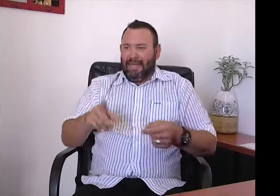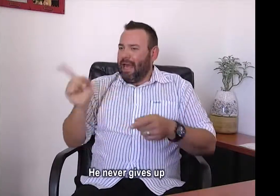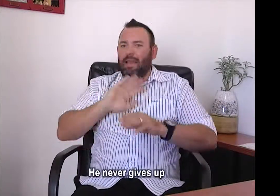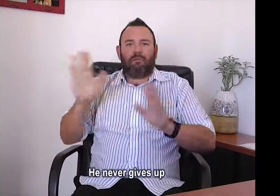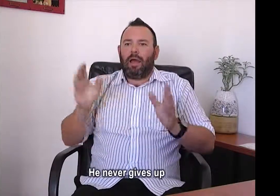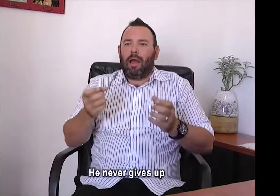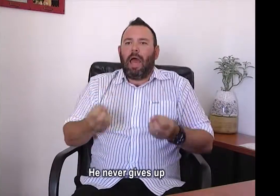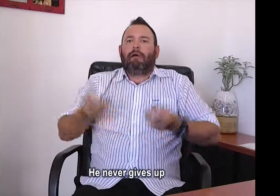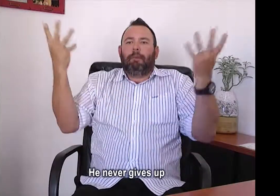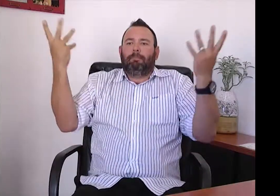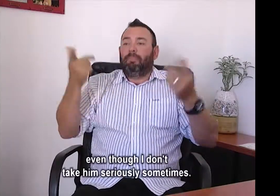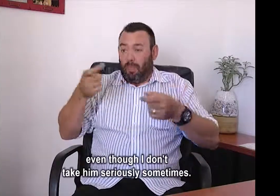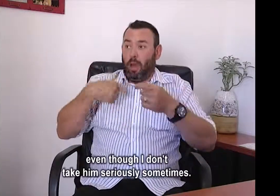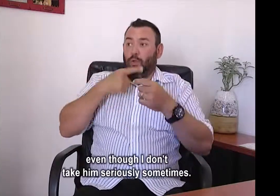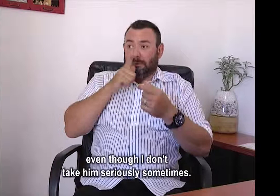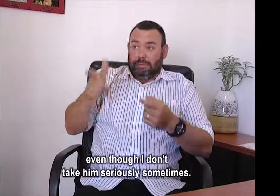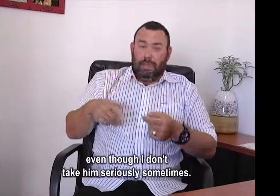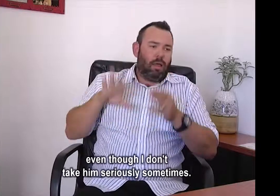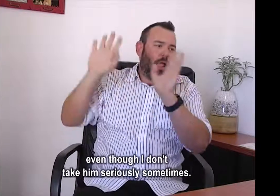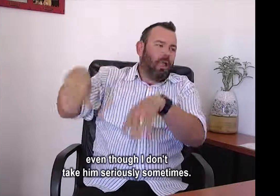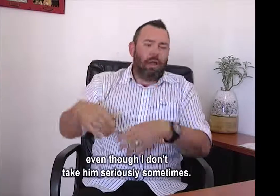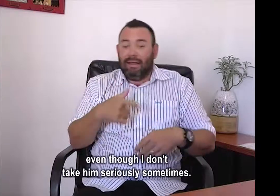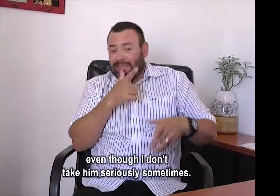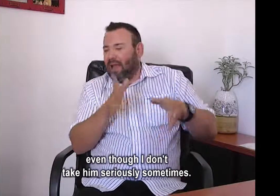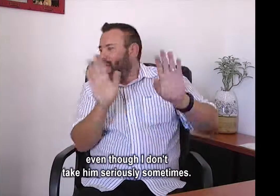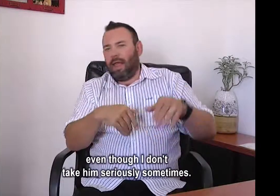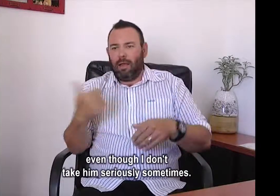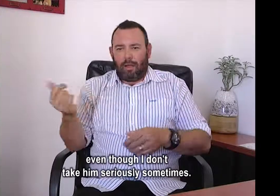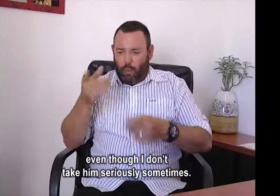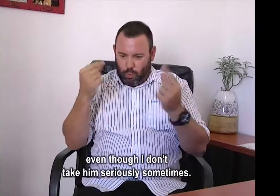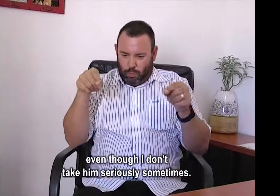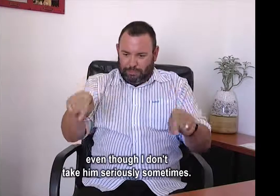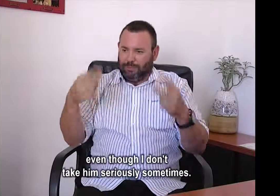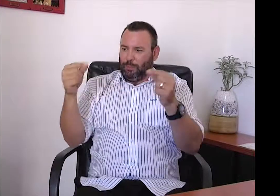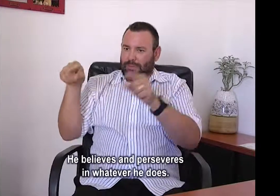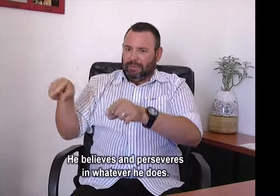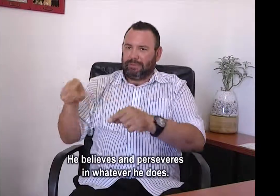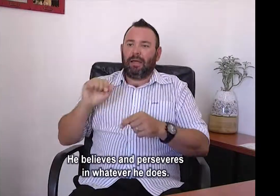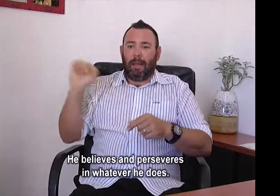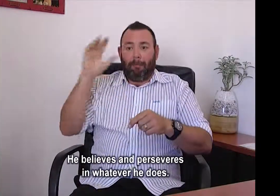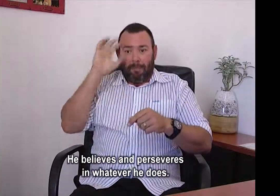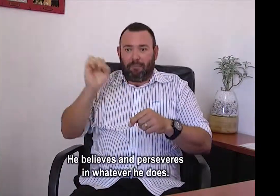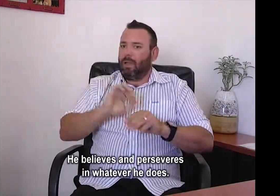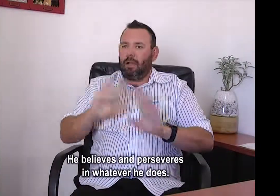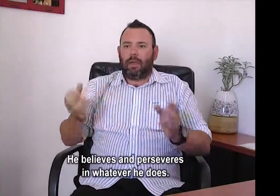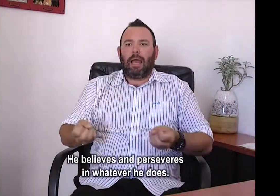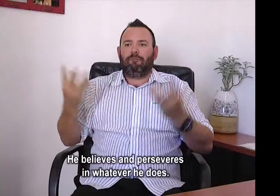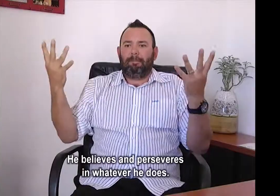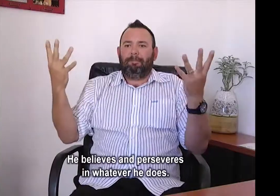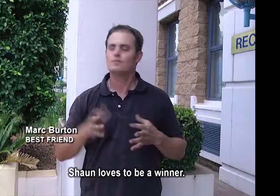He never gives up, even though I don't take him seriously sometimes. He believes and perseveres in whatever he does.